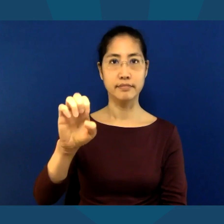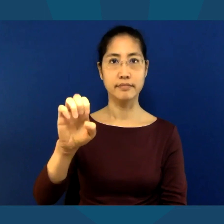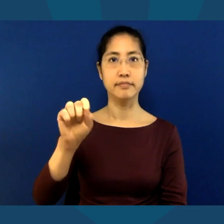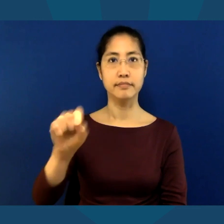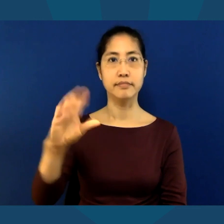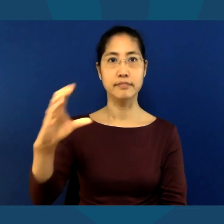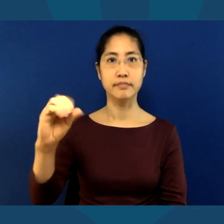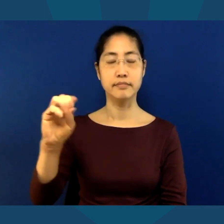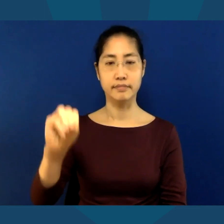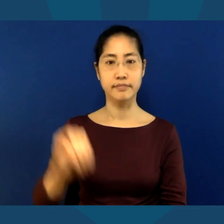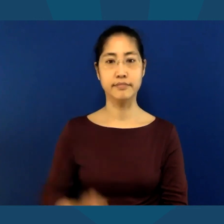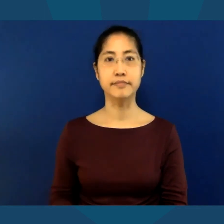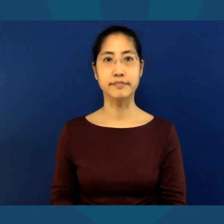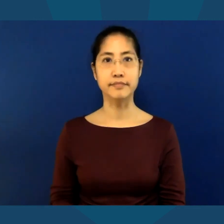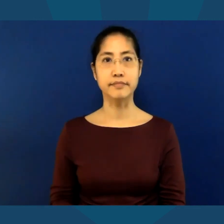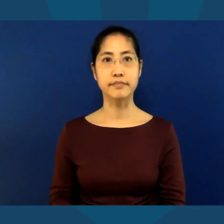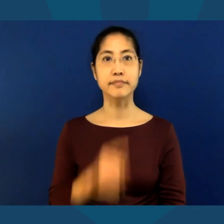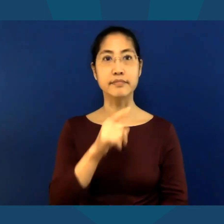www.hamilton4house.com.